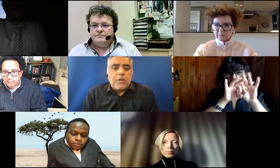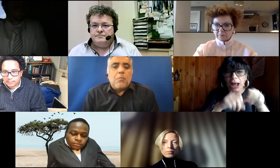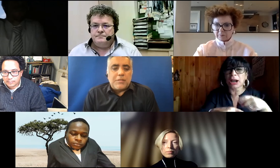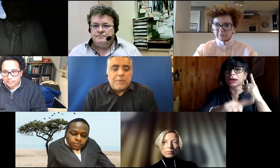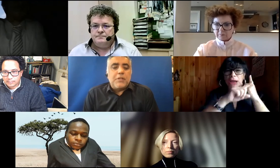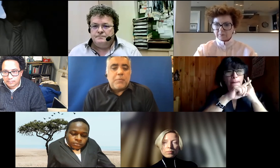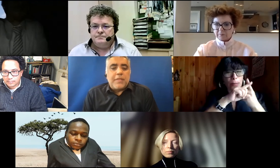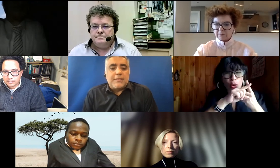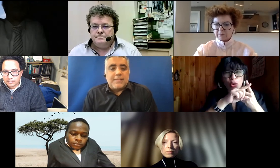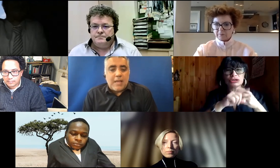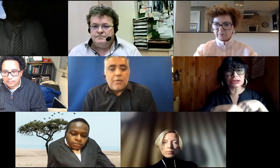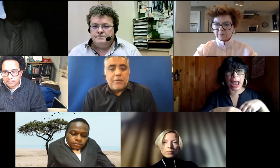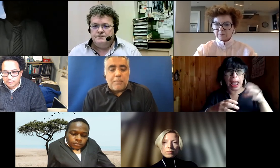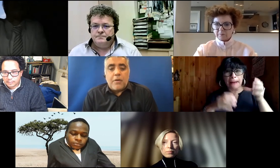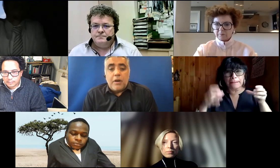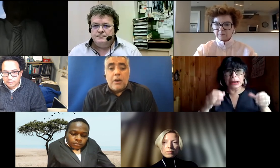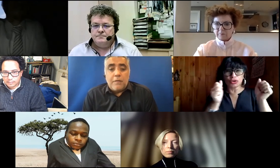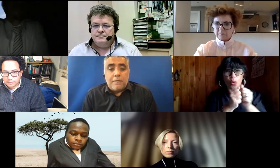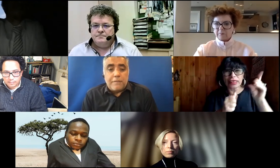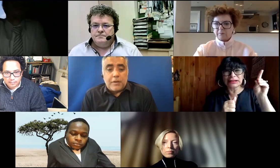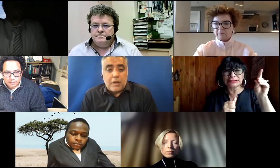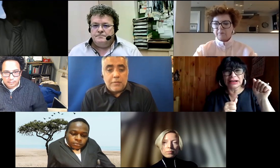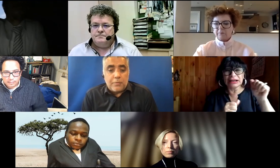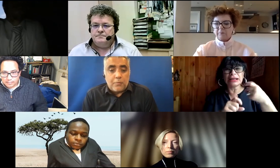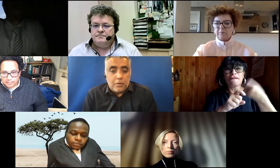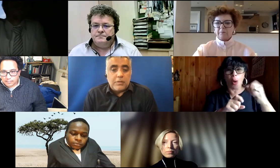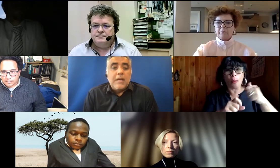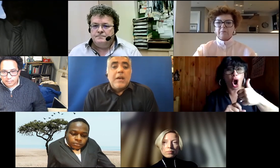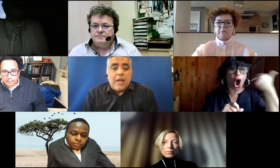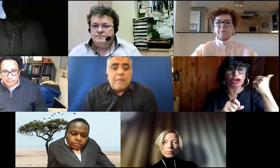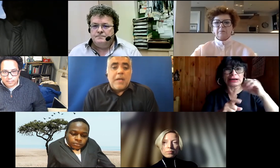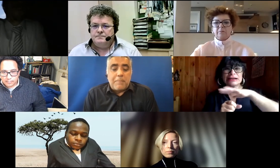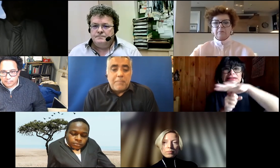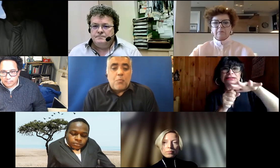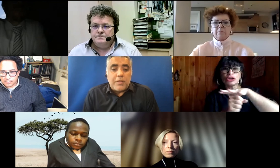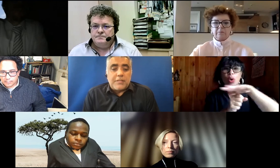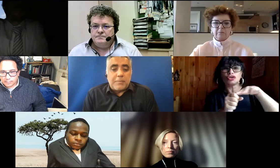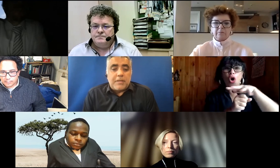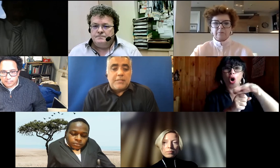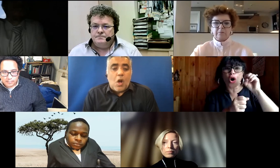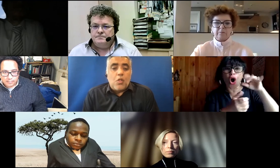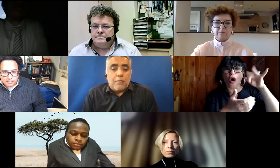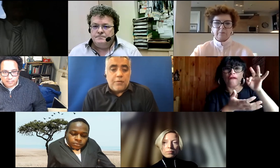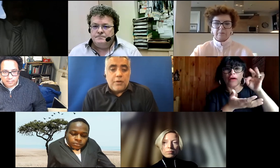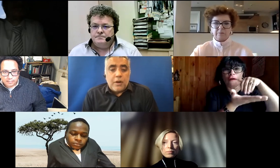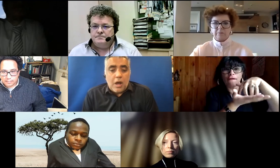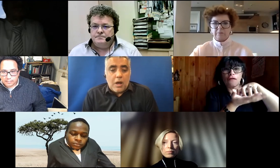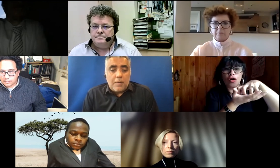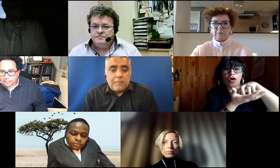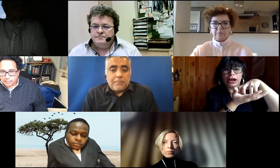And working especially with a southern part of the world and people with disabilities all over